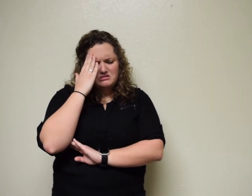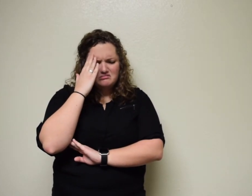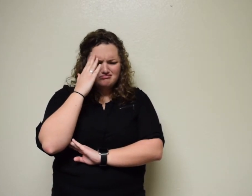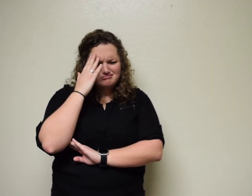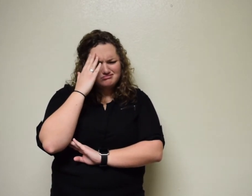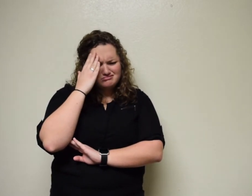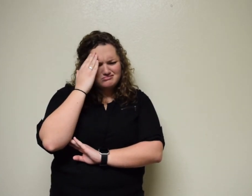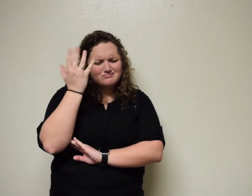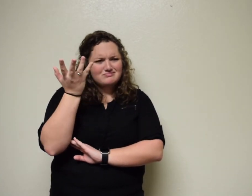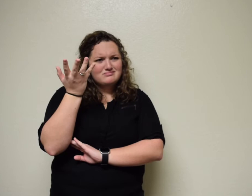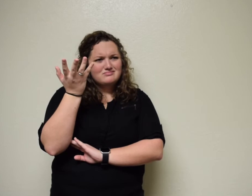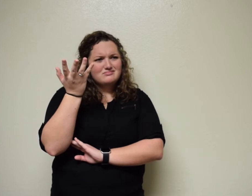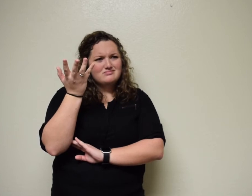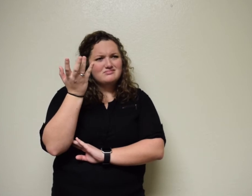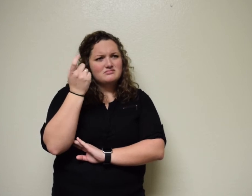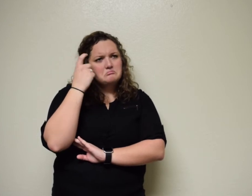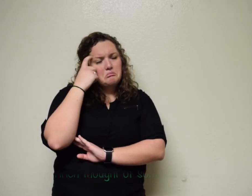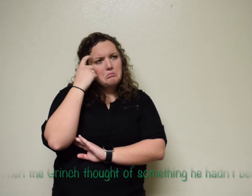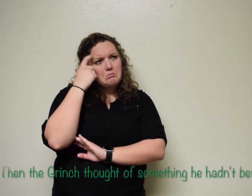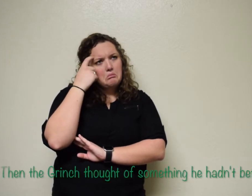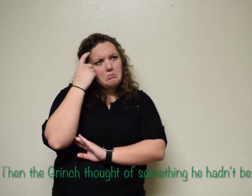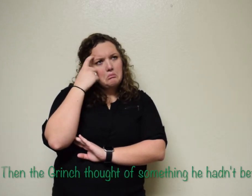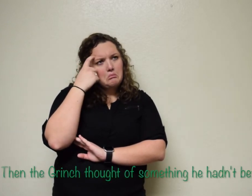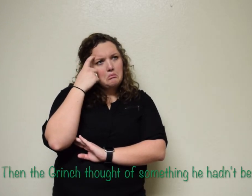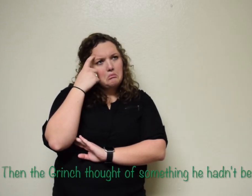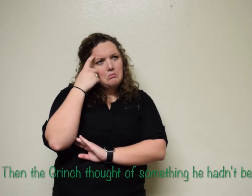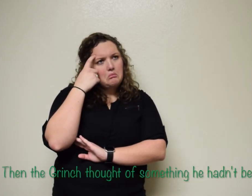grinch thought of something he hadn't before